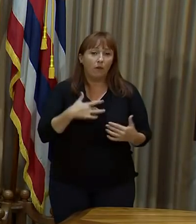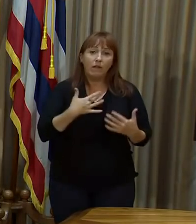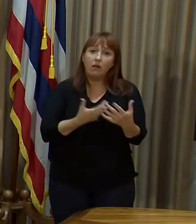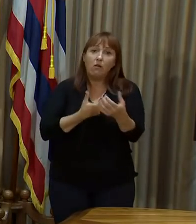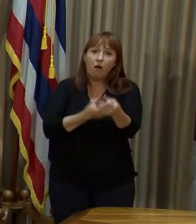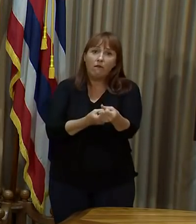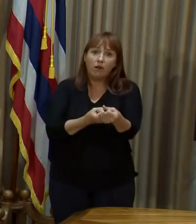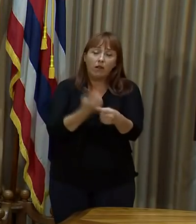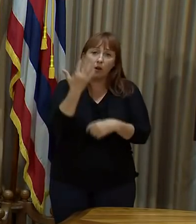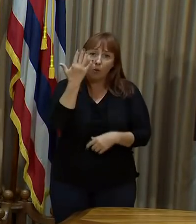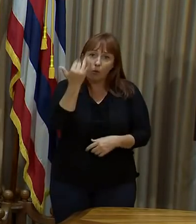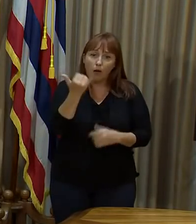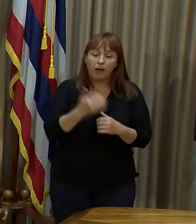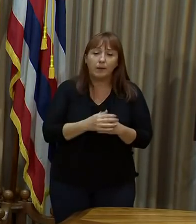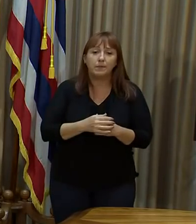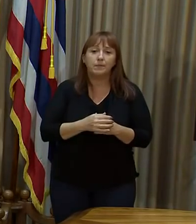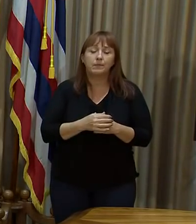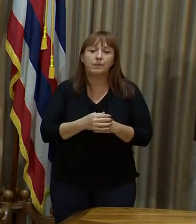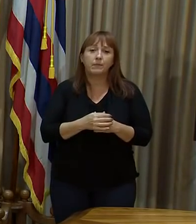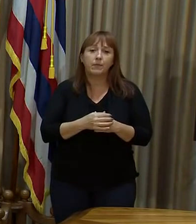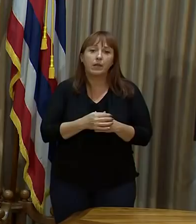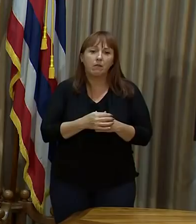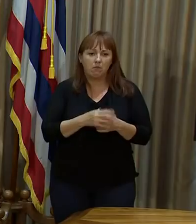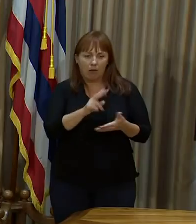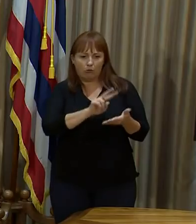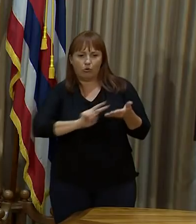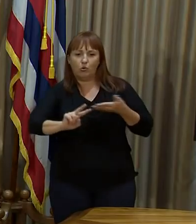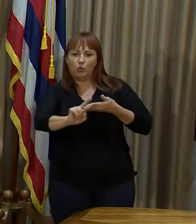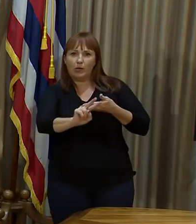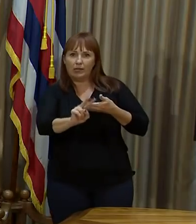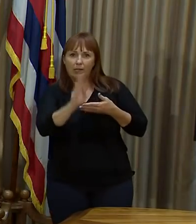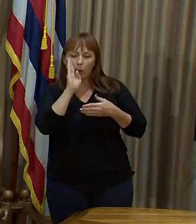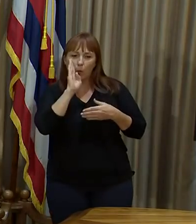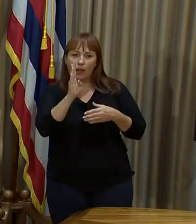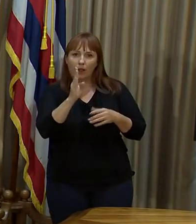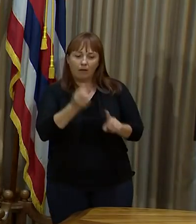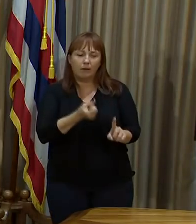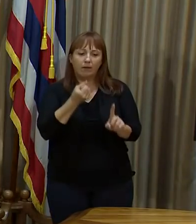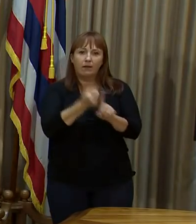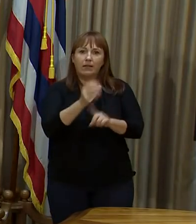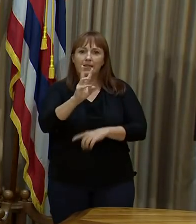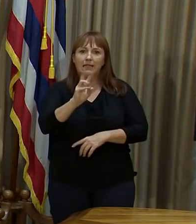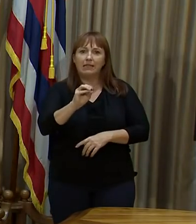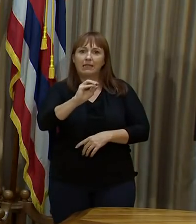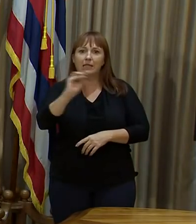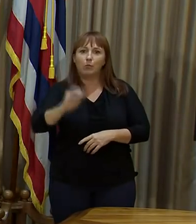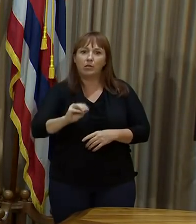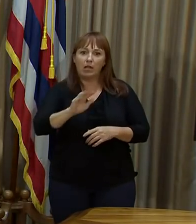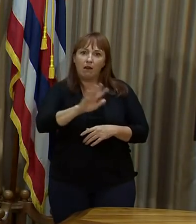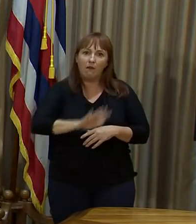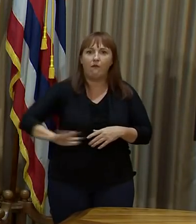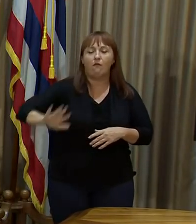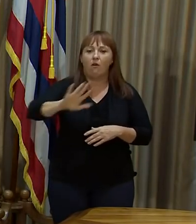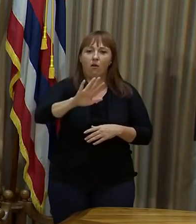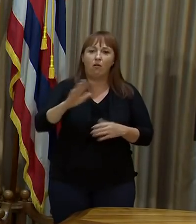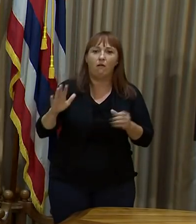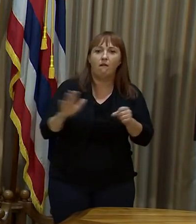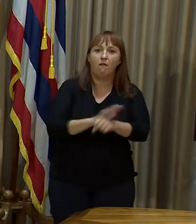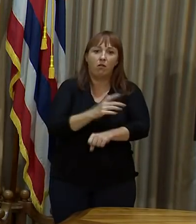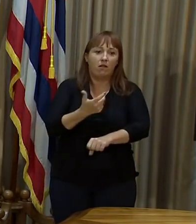at, or will soon be at, in 2 weeks, be at 60% of our community